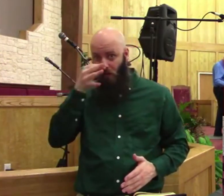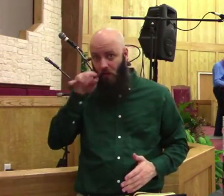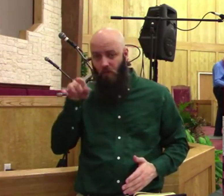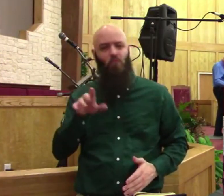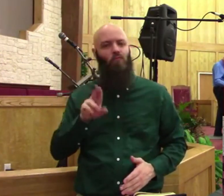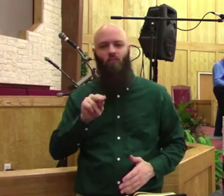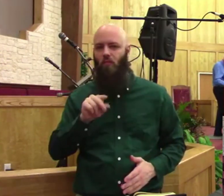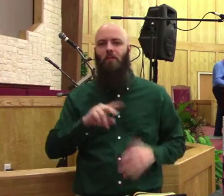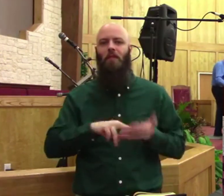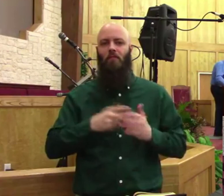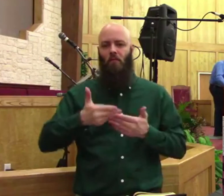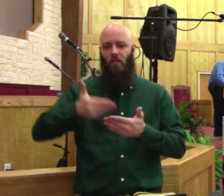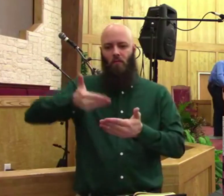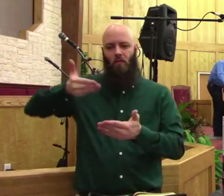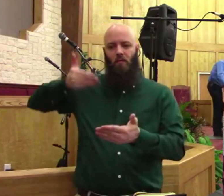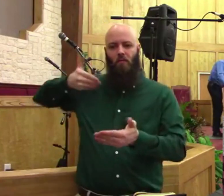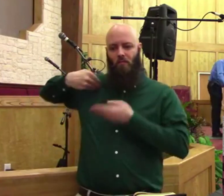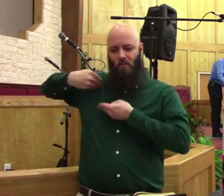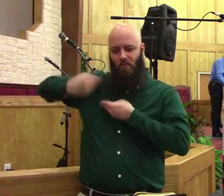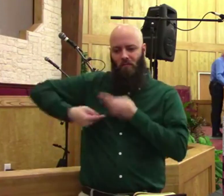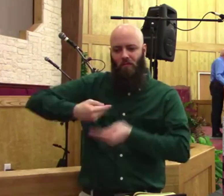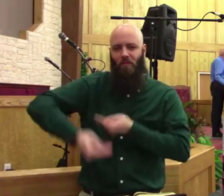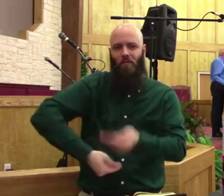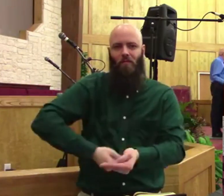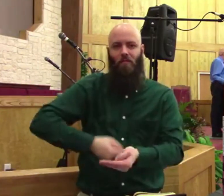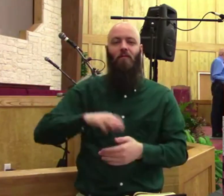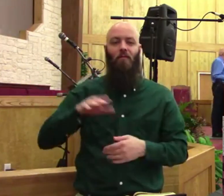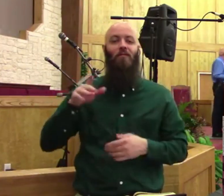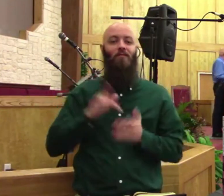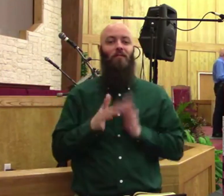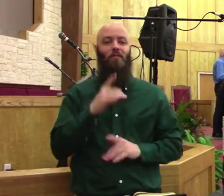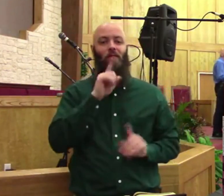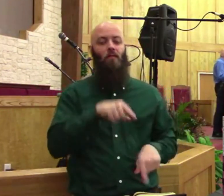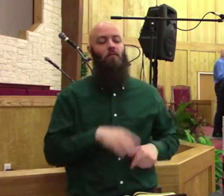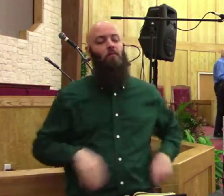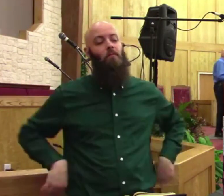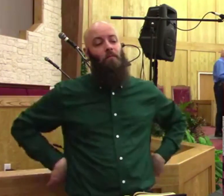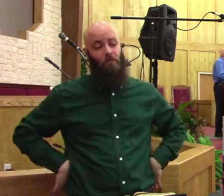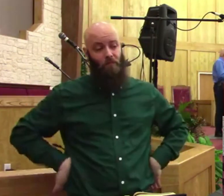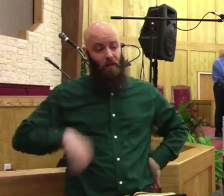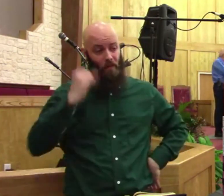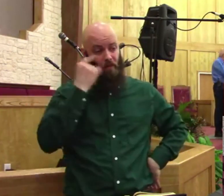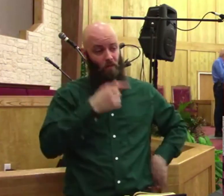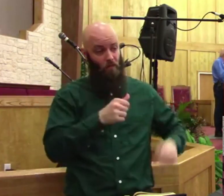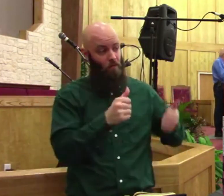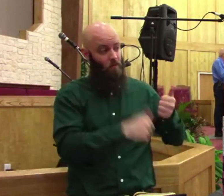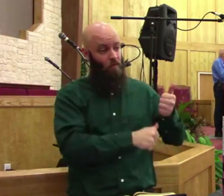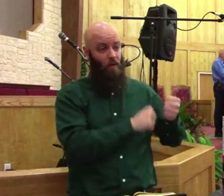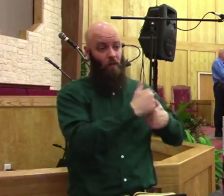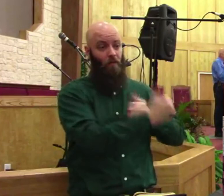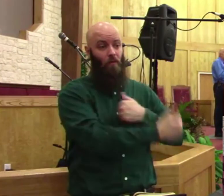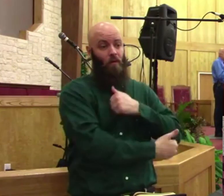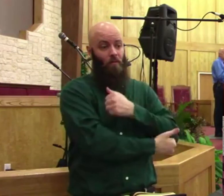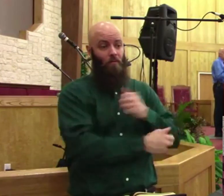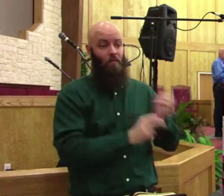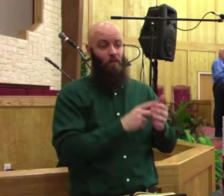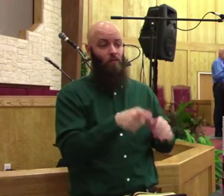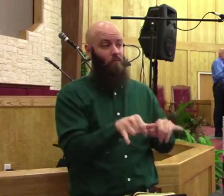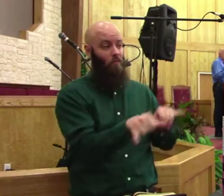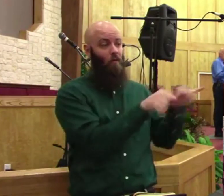Abraham's children, you would be doing what Abraham did. So there's just that idea. Father can mean, you